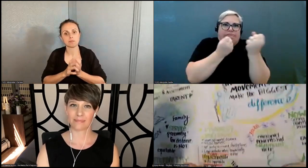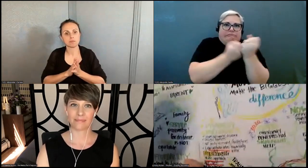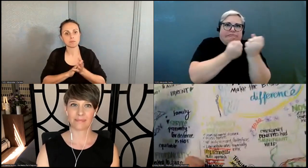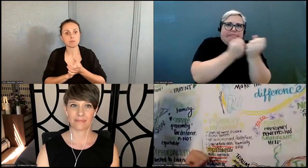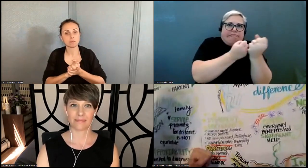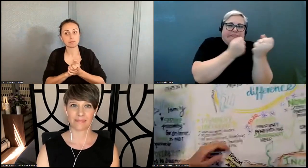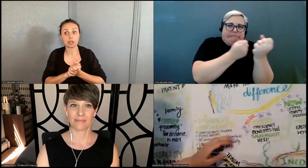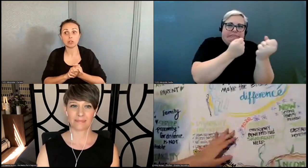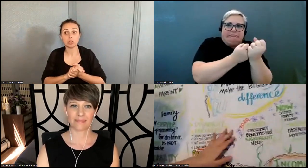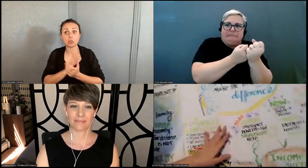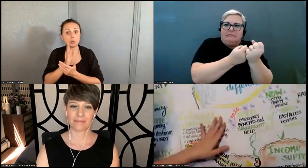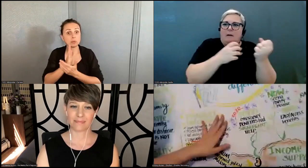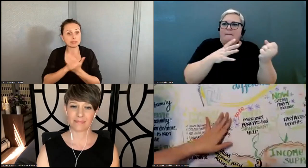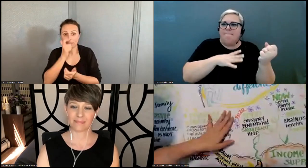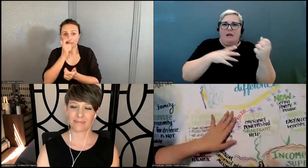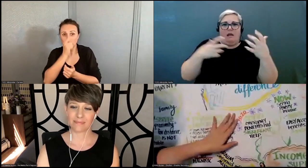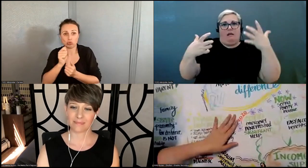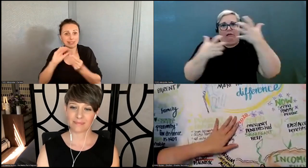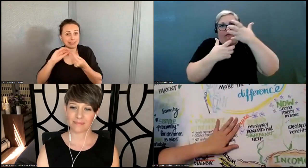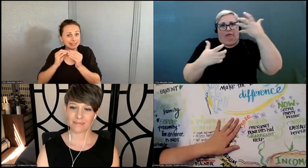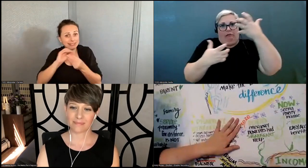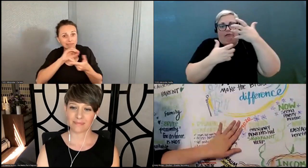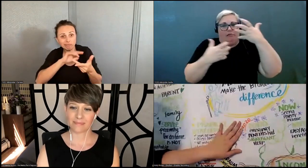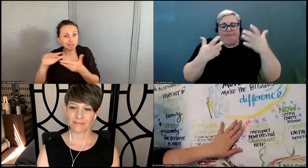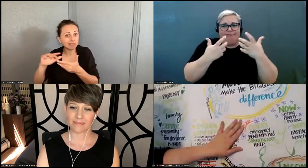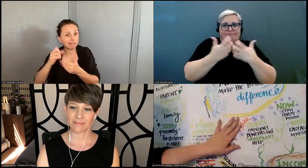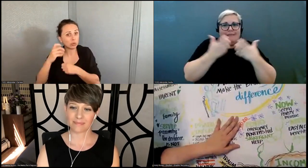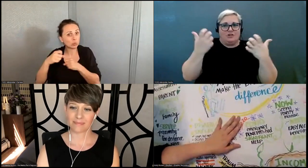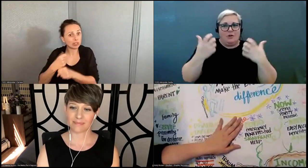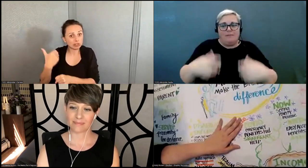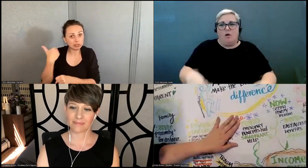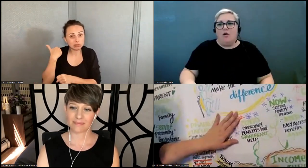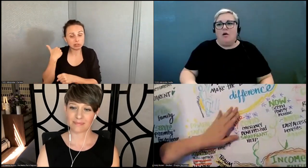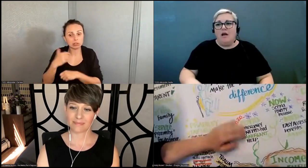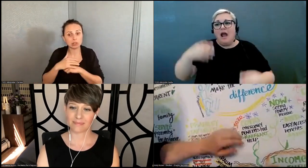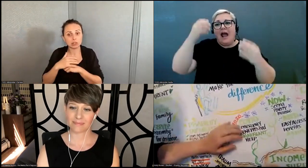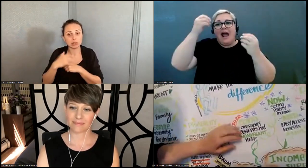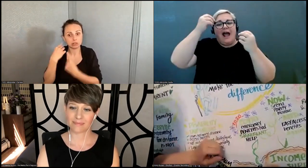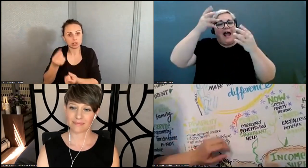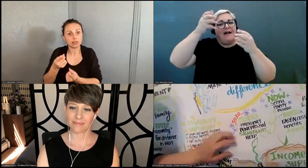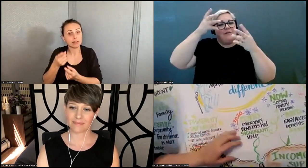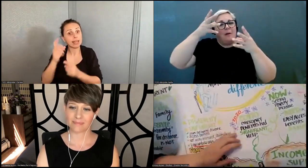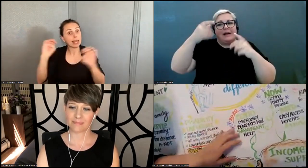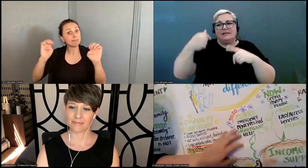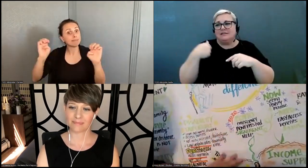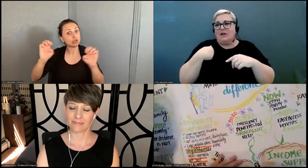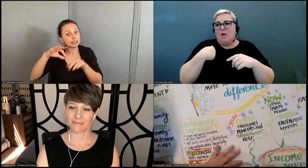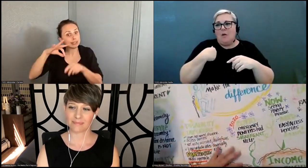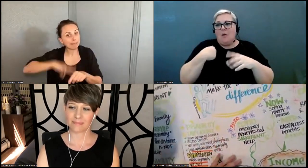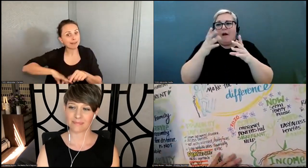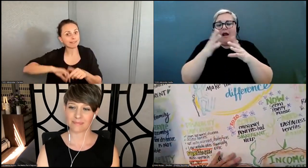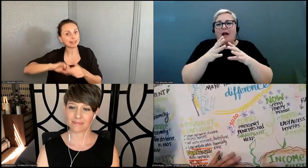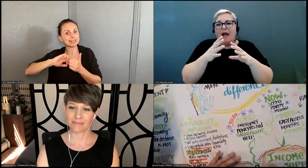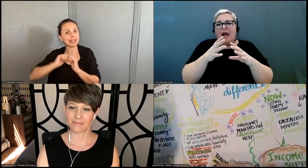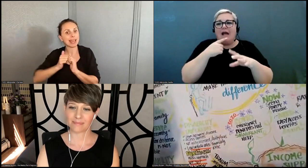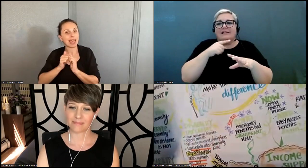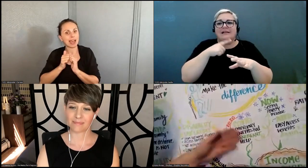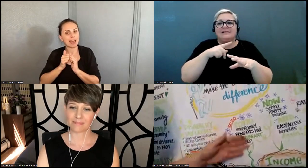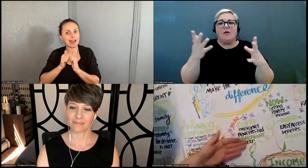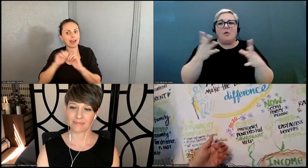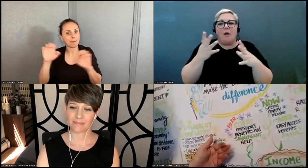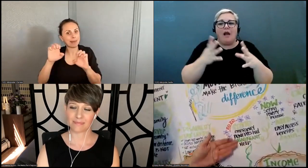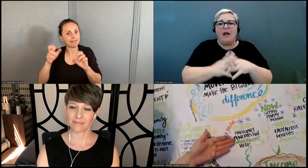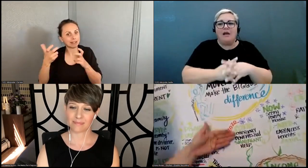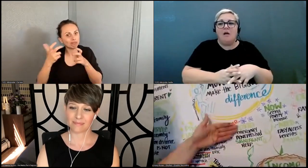some of the interesting data over the past couple of years is that emergency benefits and the way that benefits went